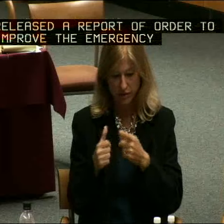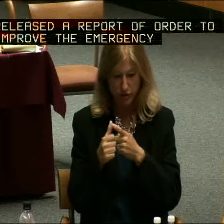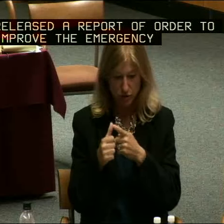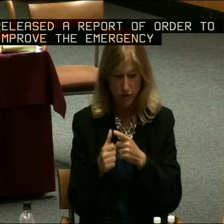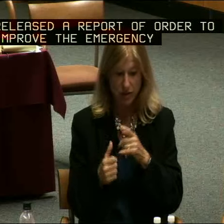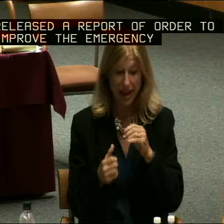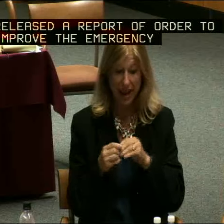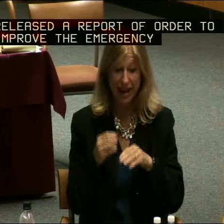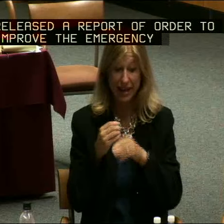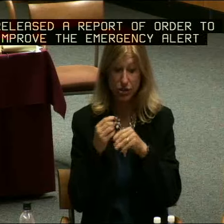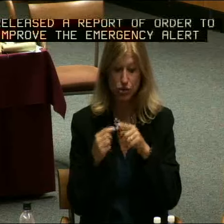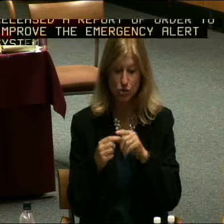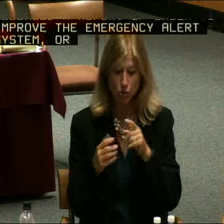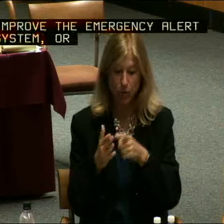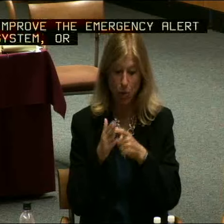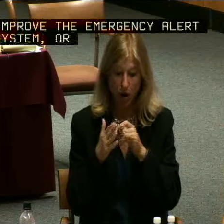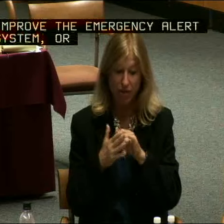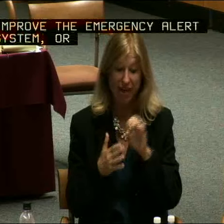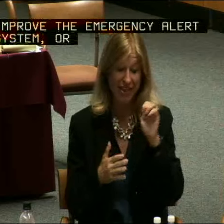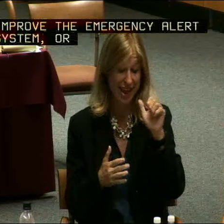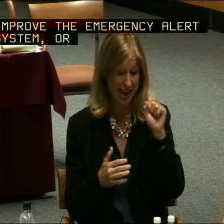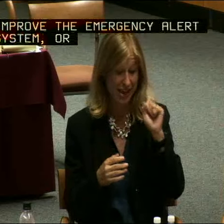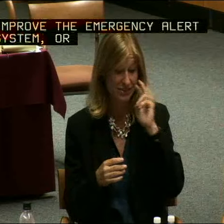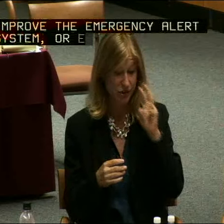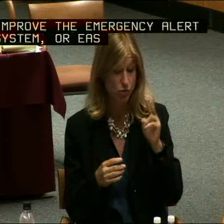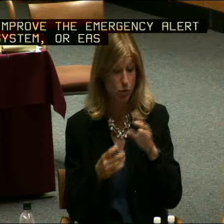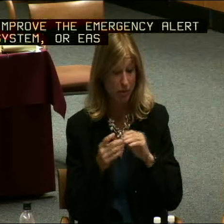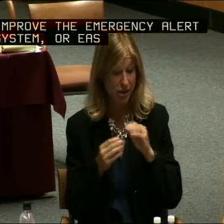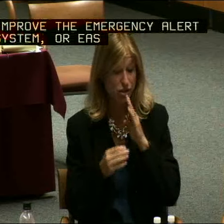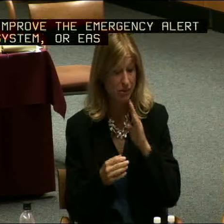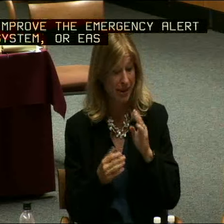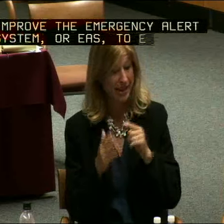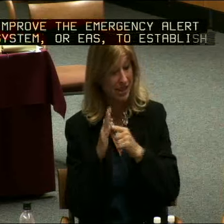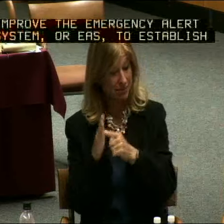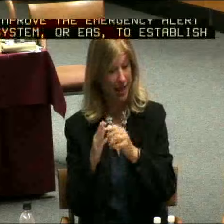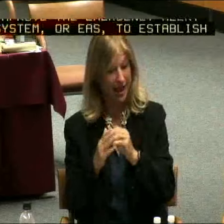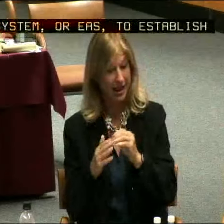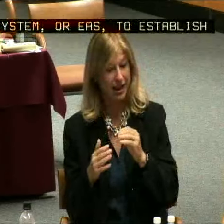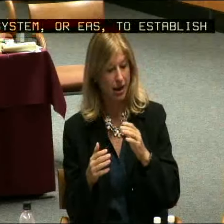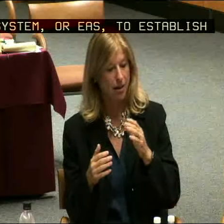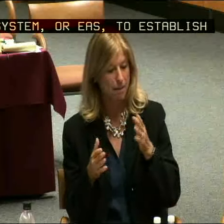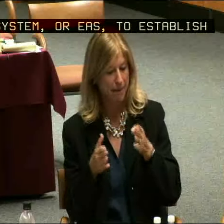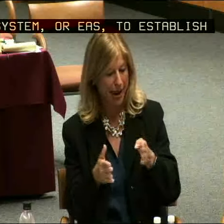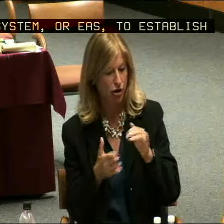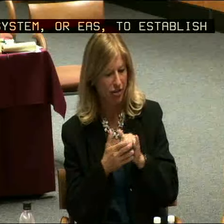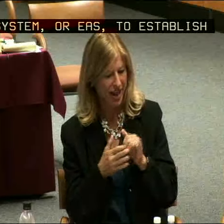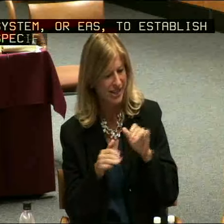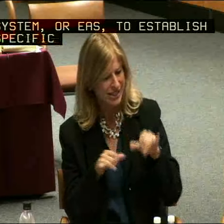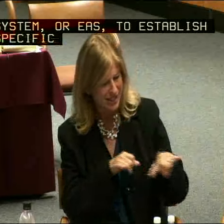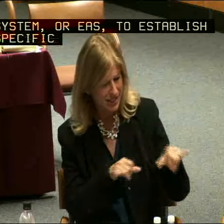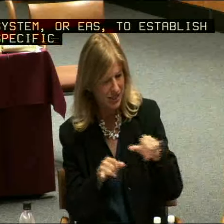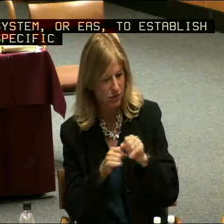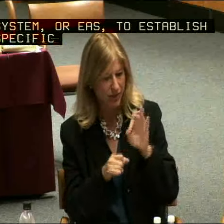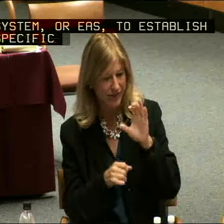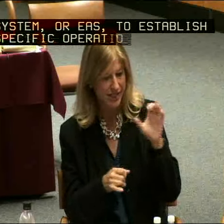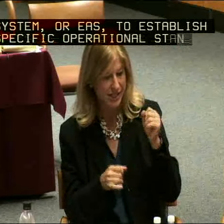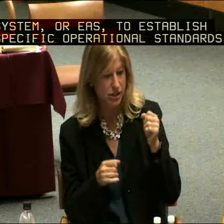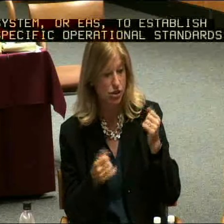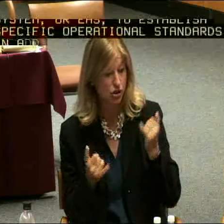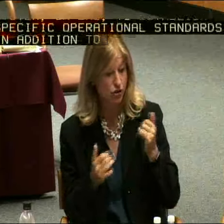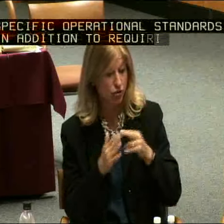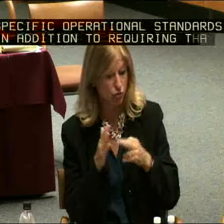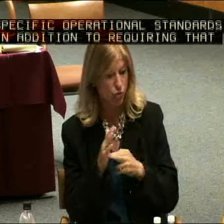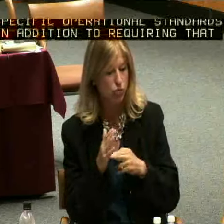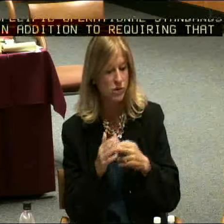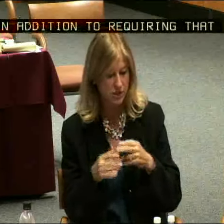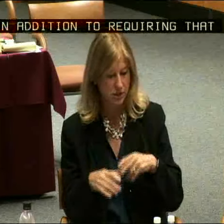standards. In addition to requiring that EAS have visual messages displayed in a manner that is